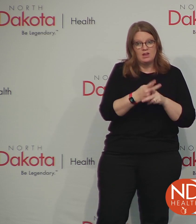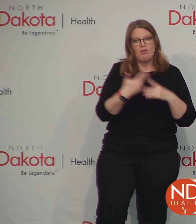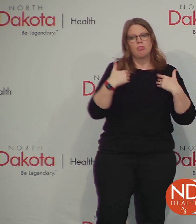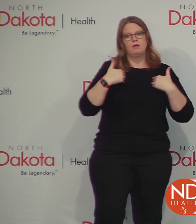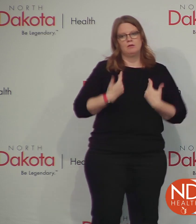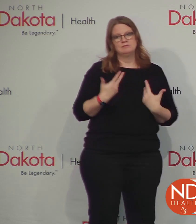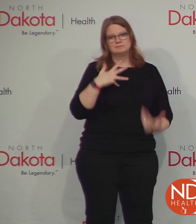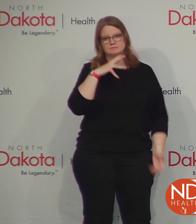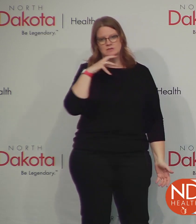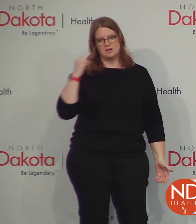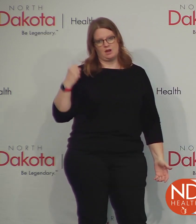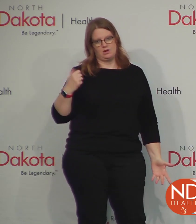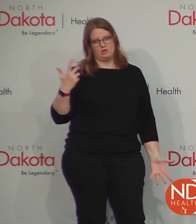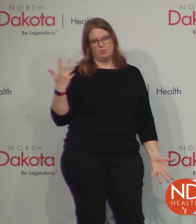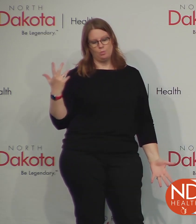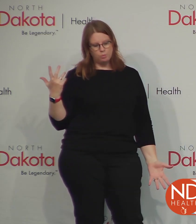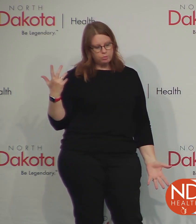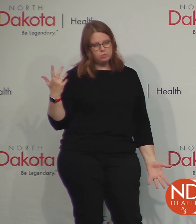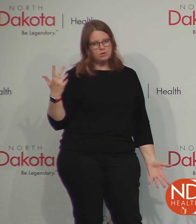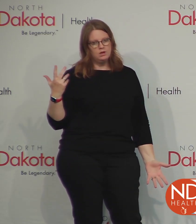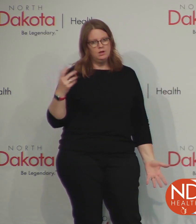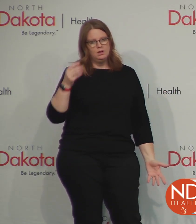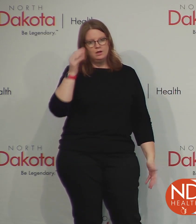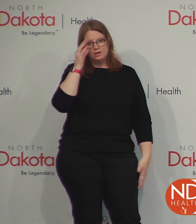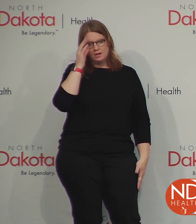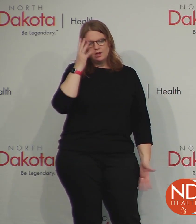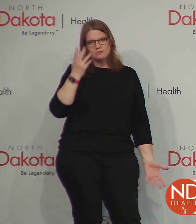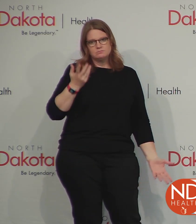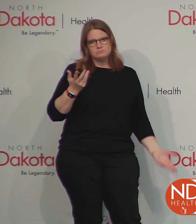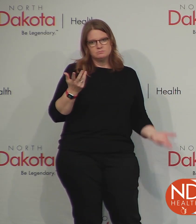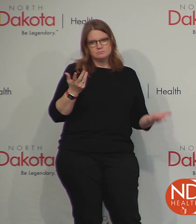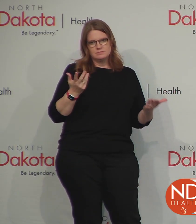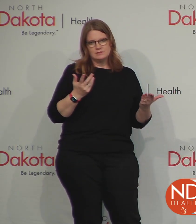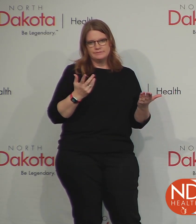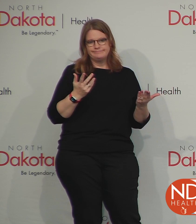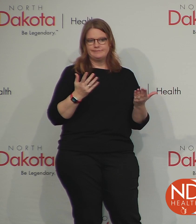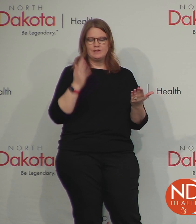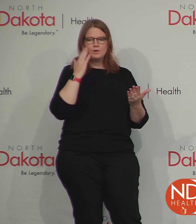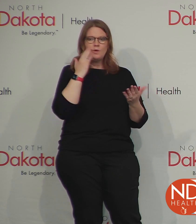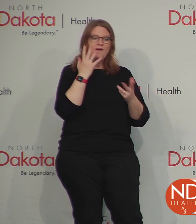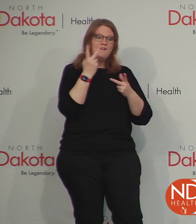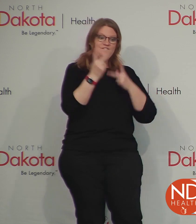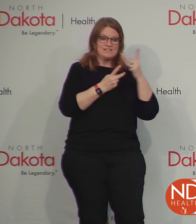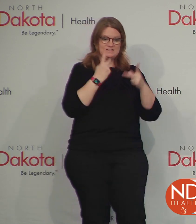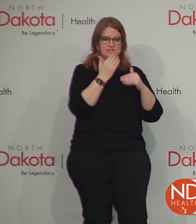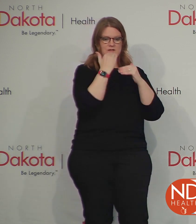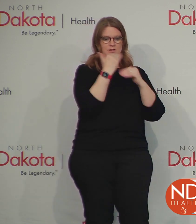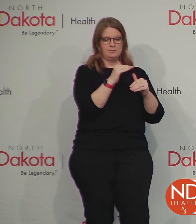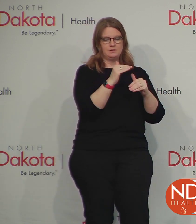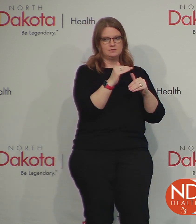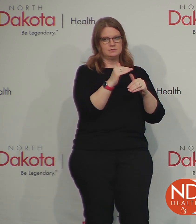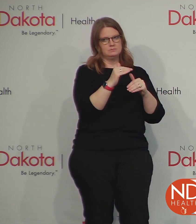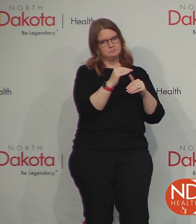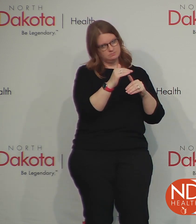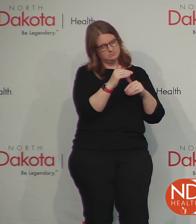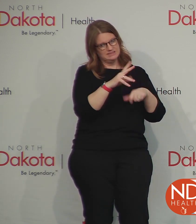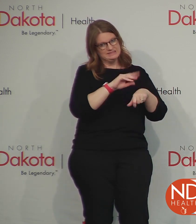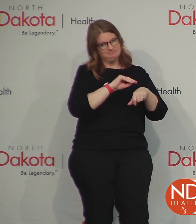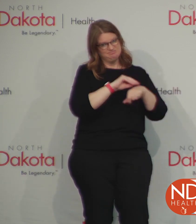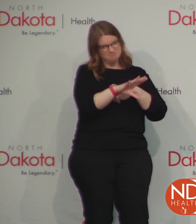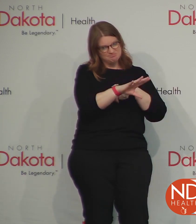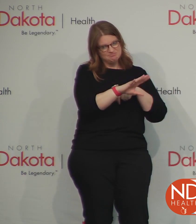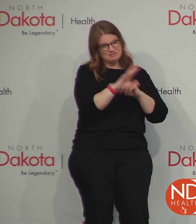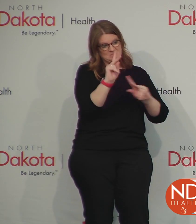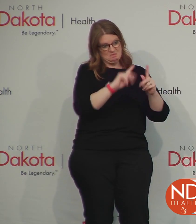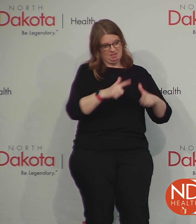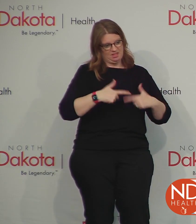exhausted. And we know all too well how visitation limitations have affected the residents. But on the